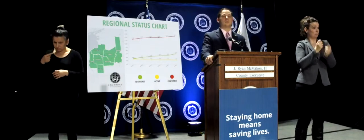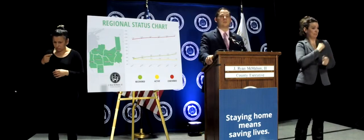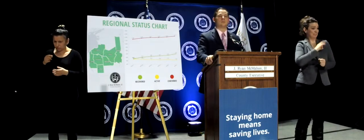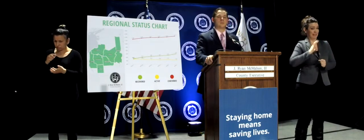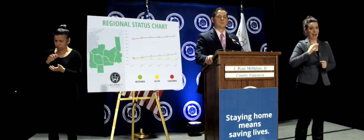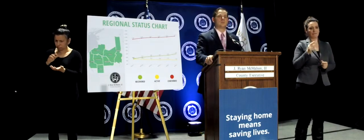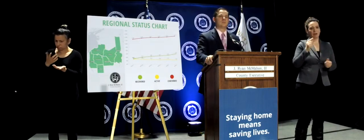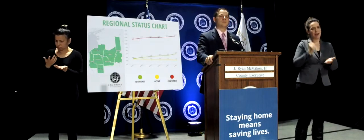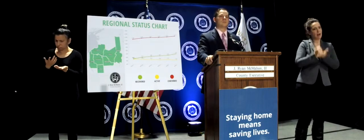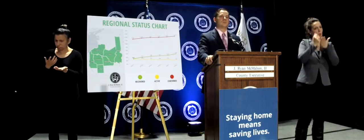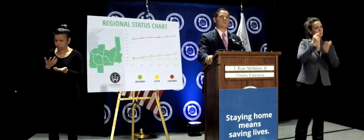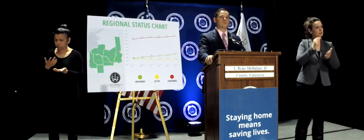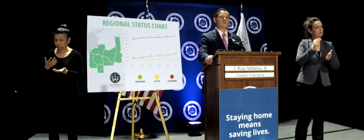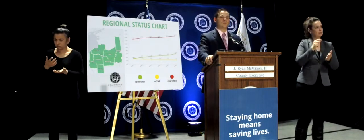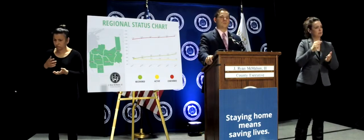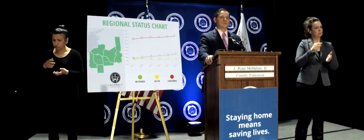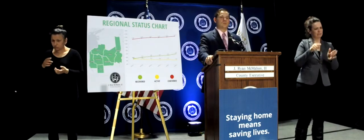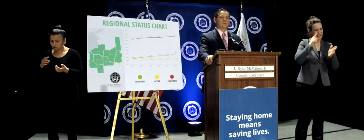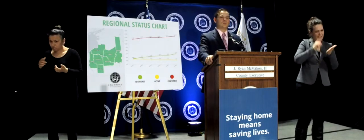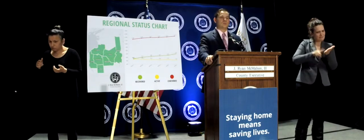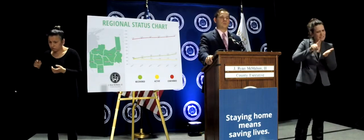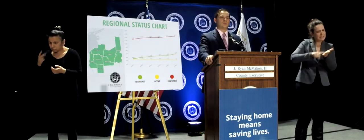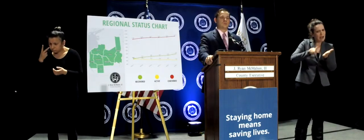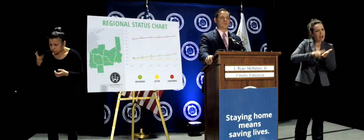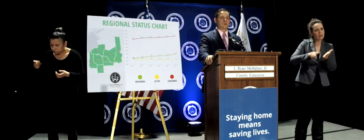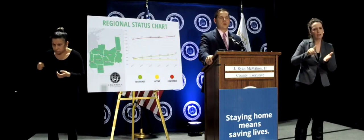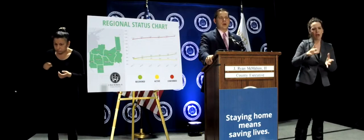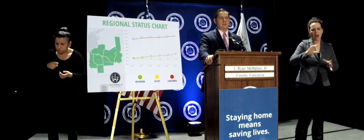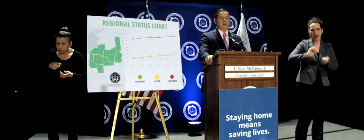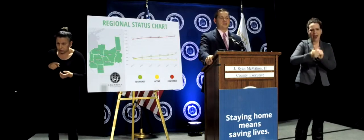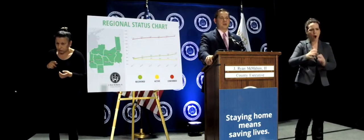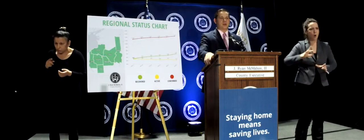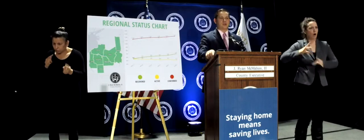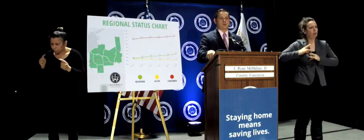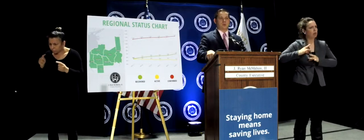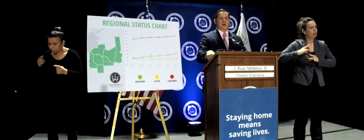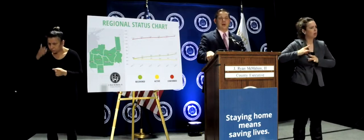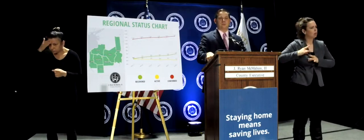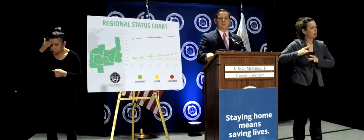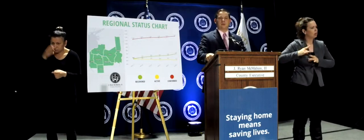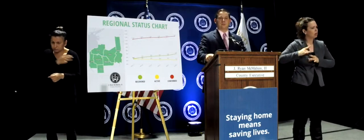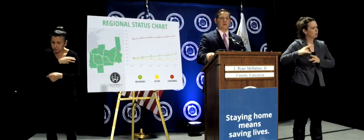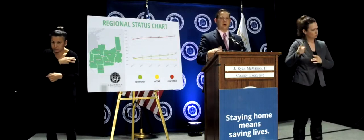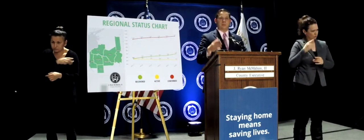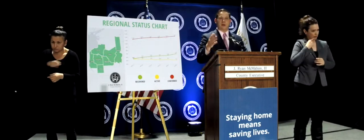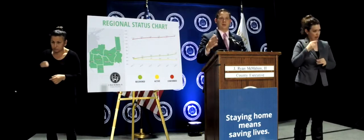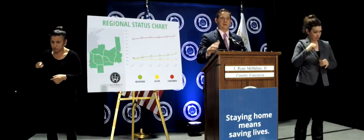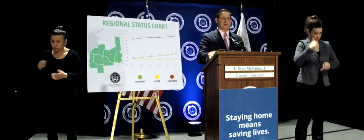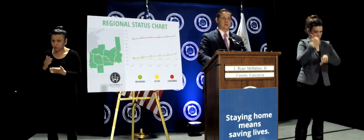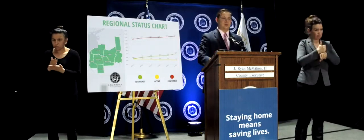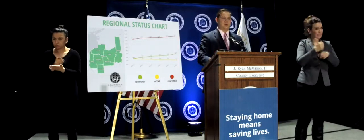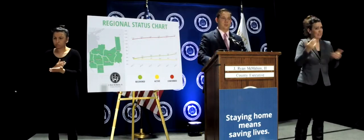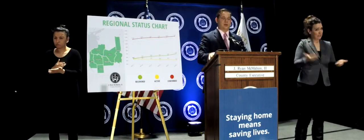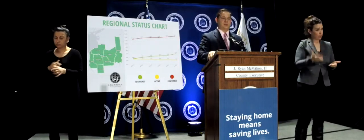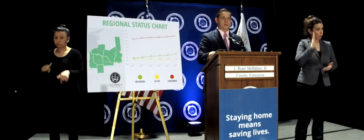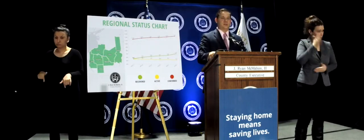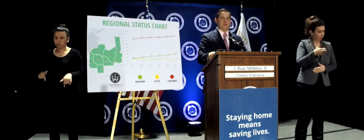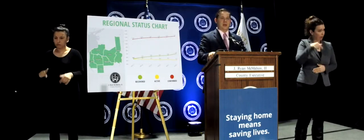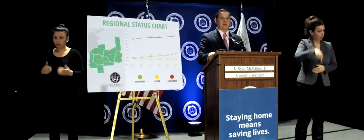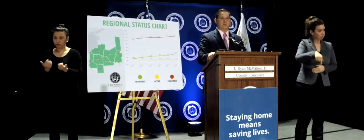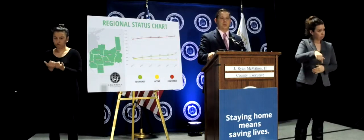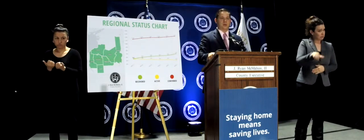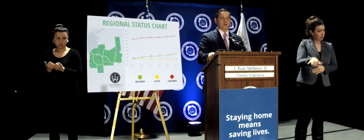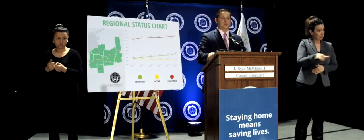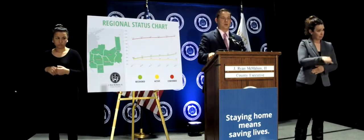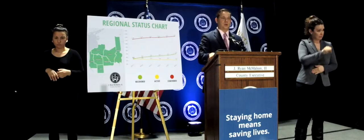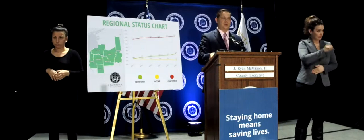built here within your own health department. How will the two coexist? I'm not sure, Andrew. I read about it, don't know many details